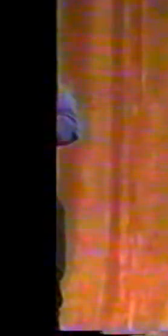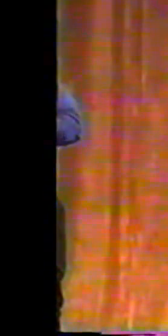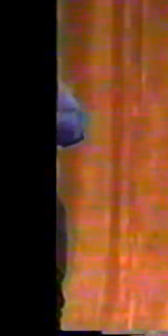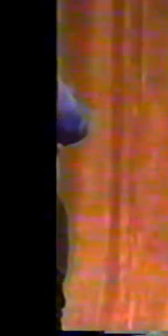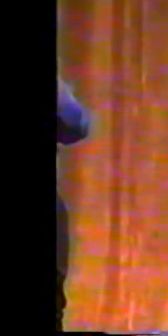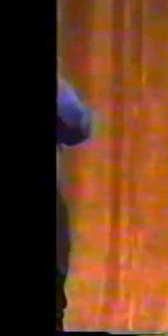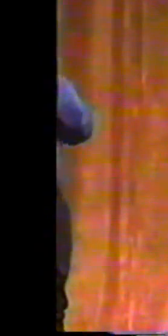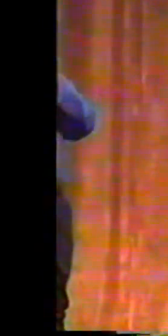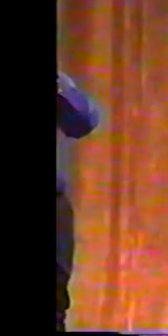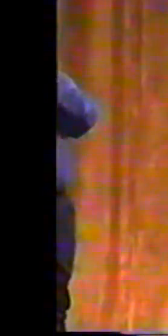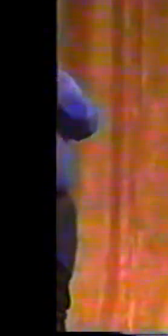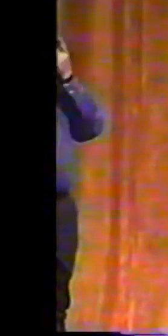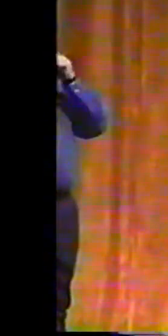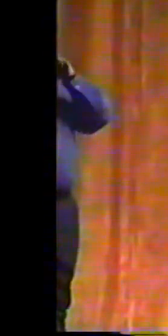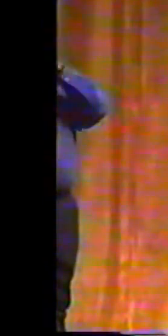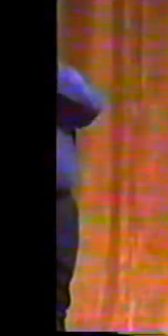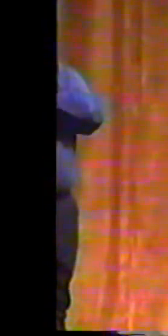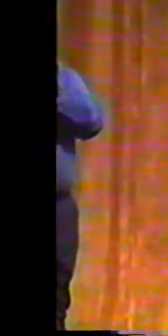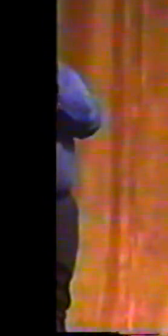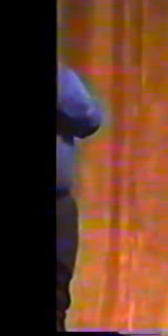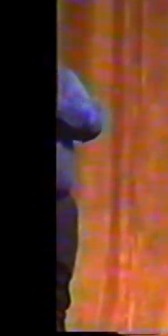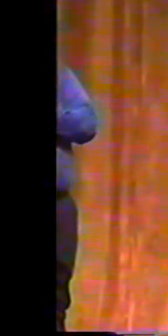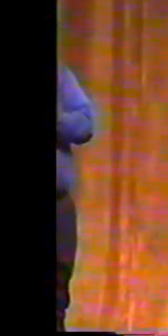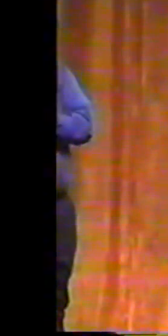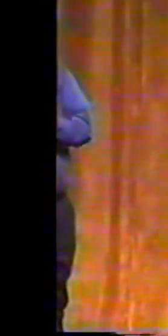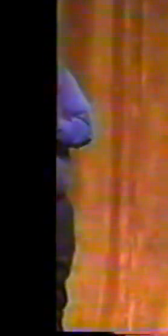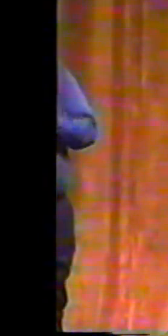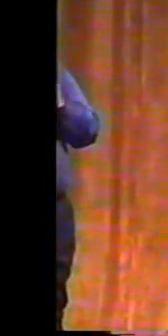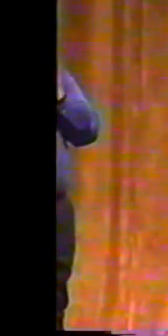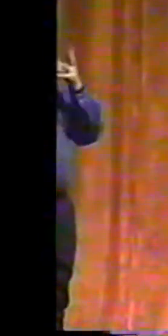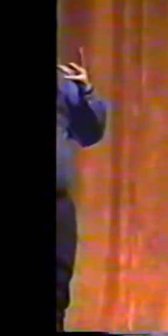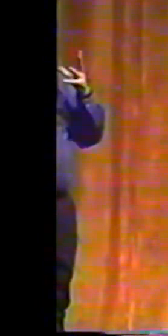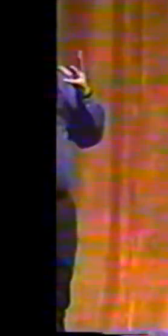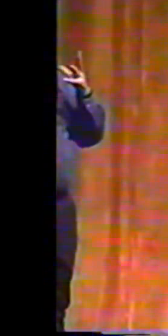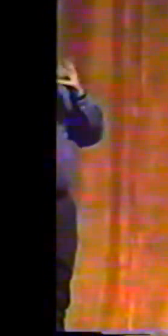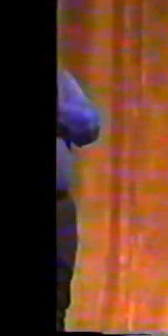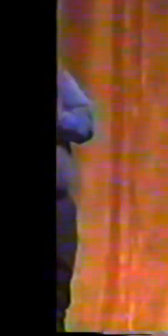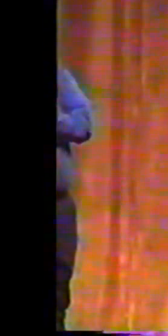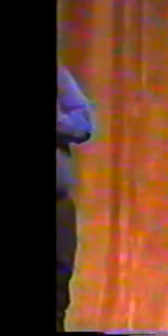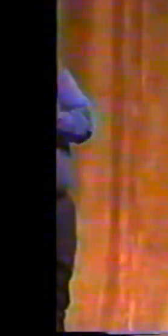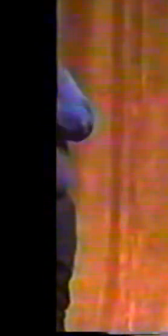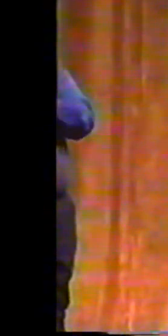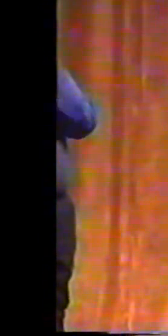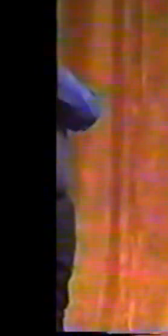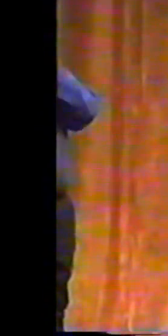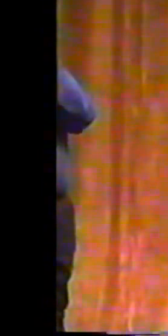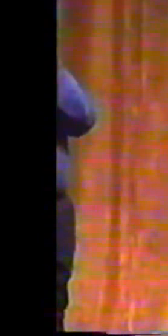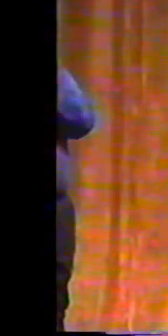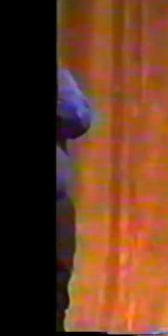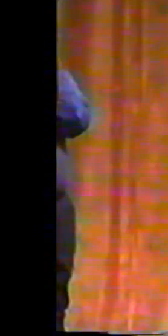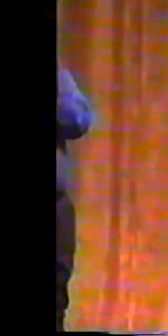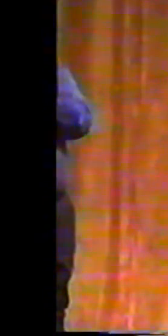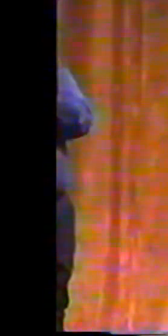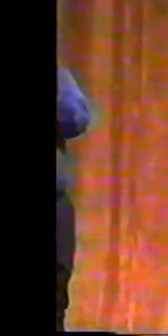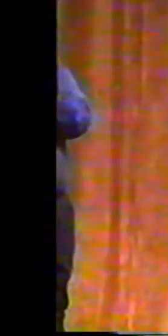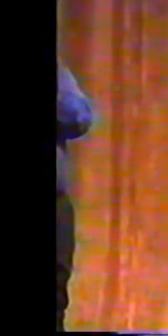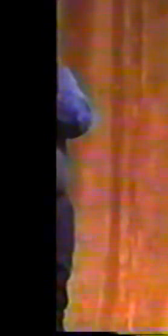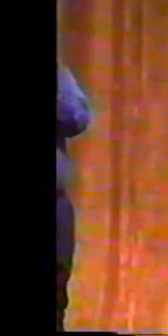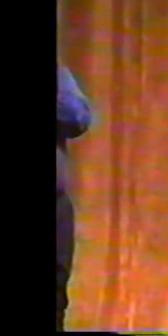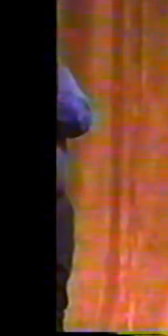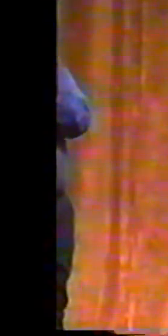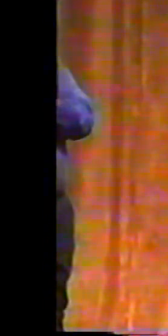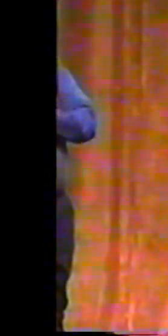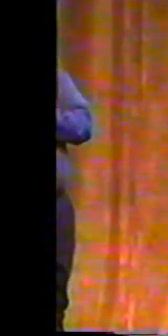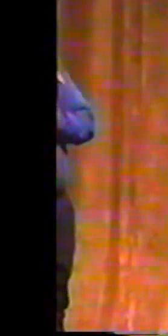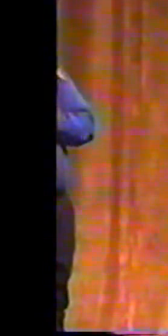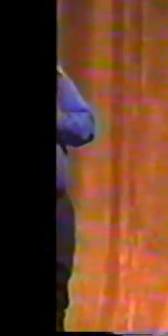attacks. A lot of the networks just ran it continuously, the video of it at least. And that raised a lot of concerns.